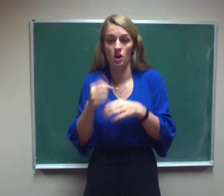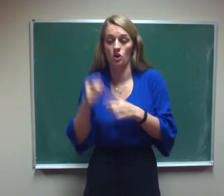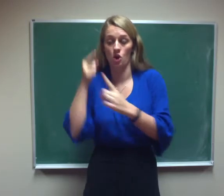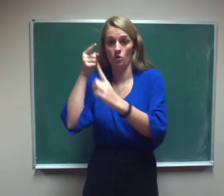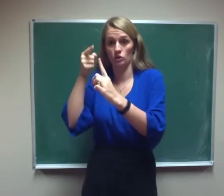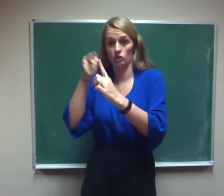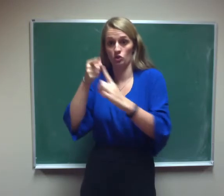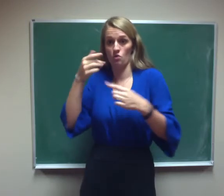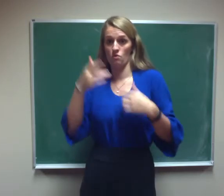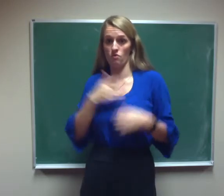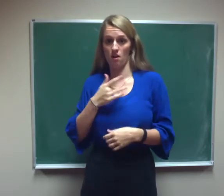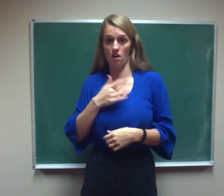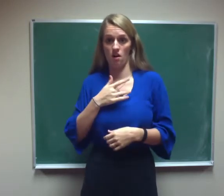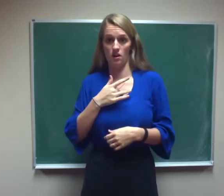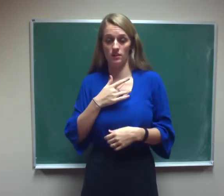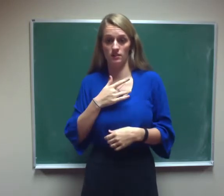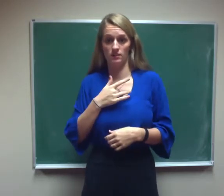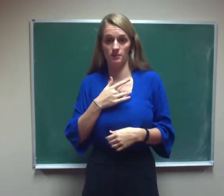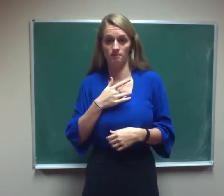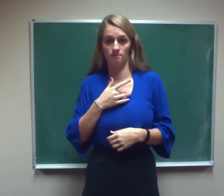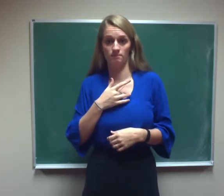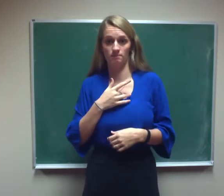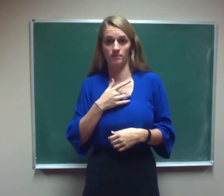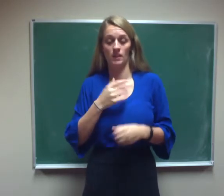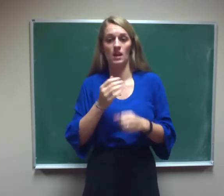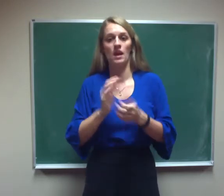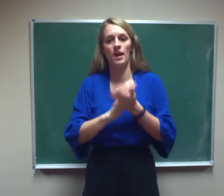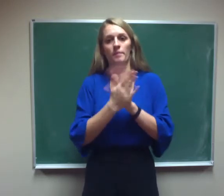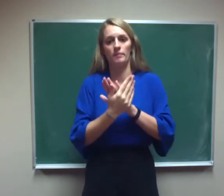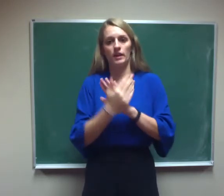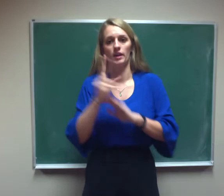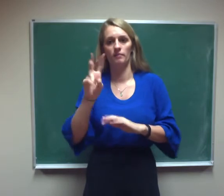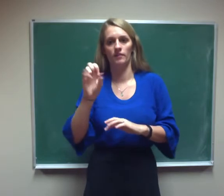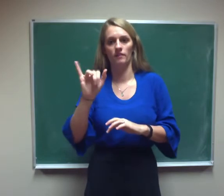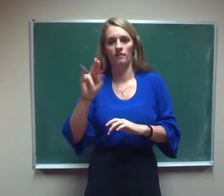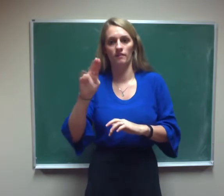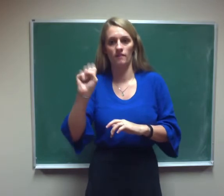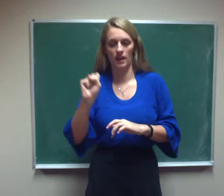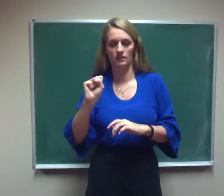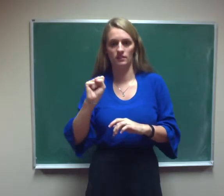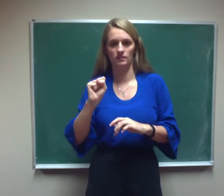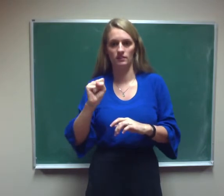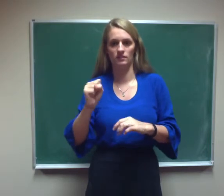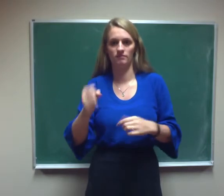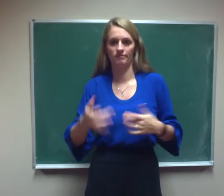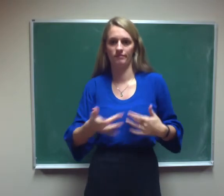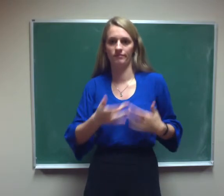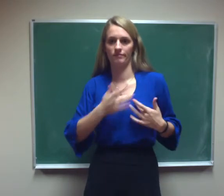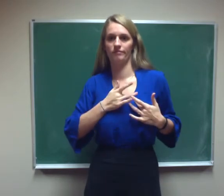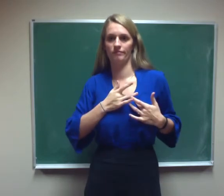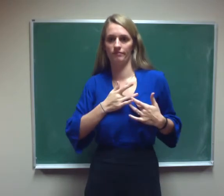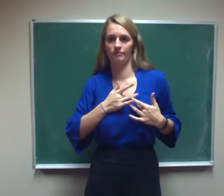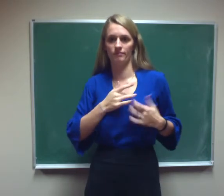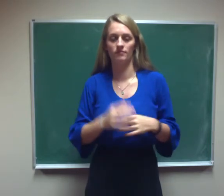structures called veins, which eventually end up leading back to the heart. So kind of to review, away from the heart we have arteries